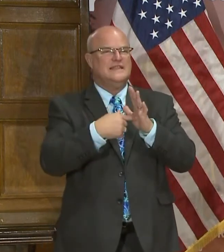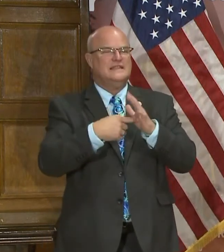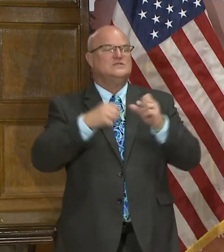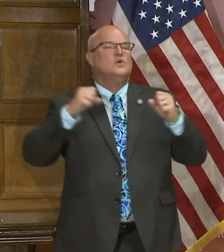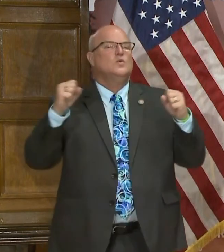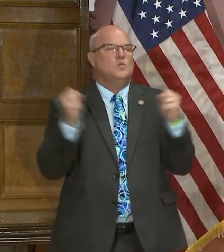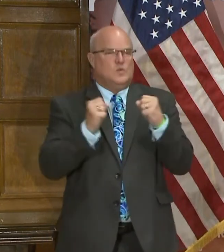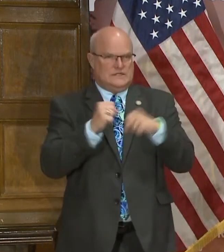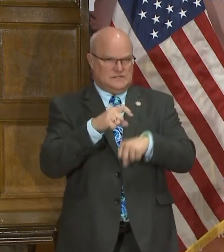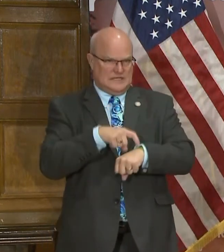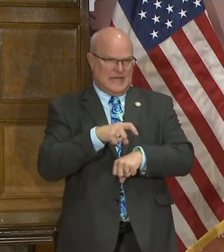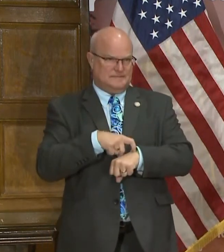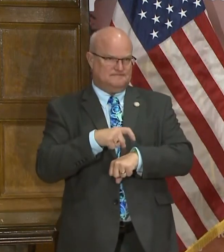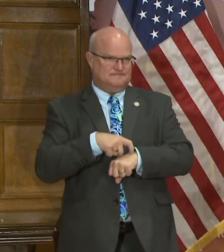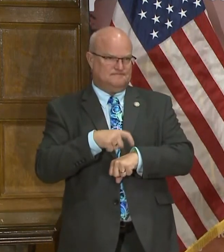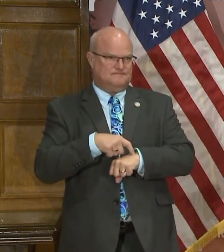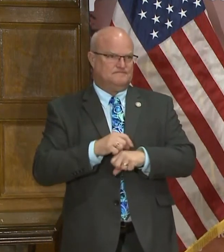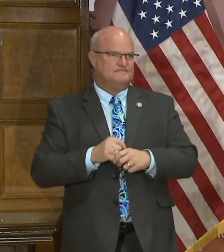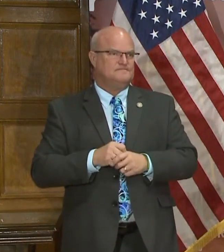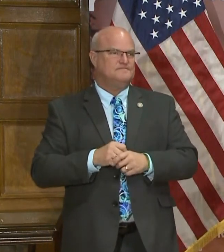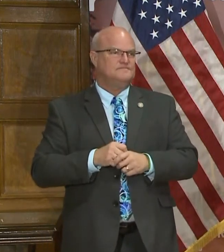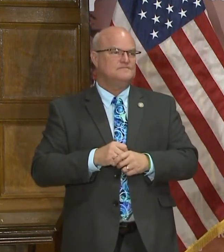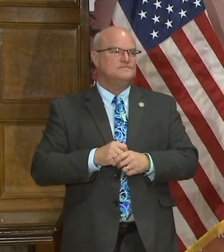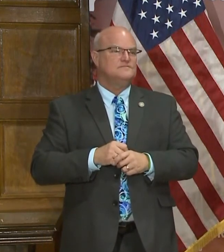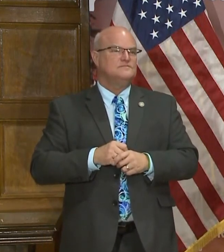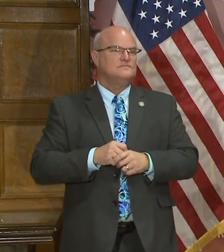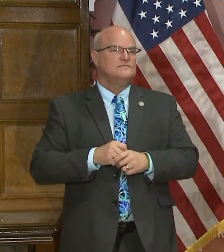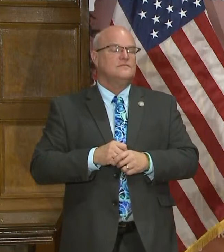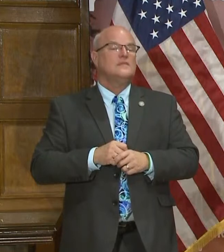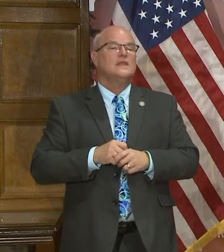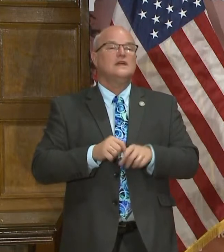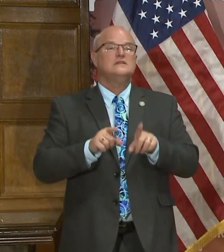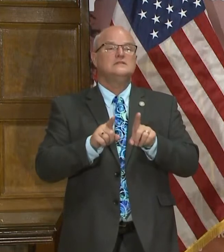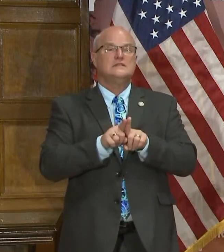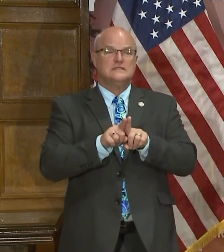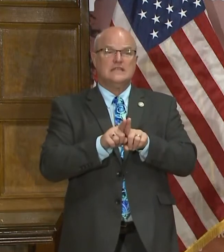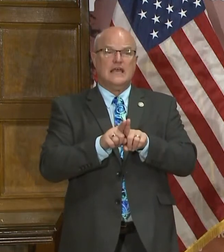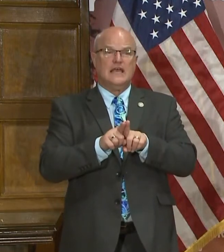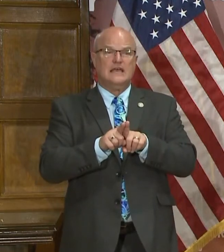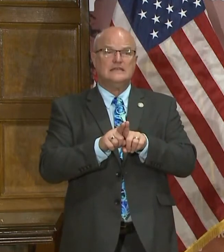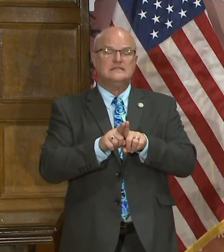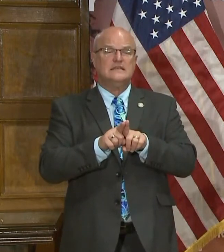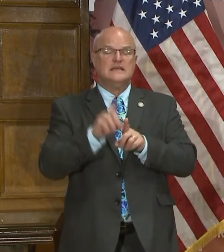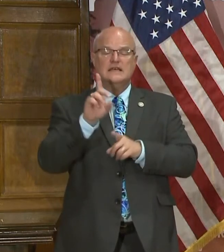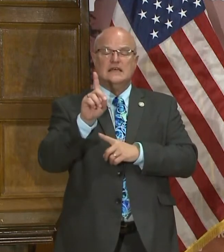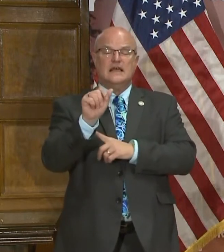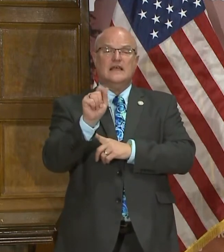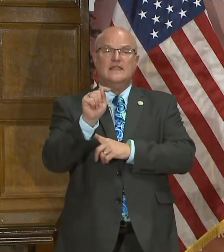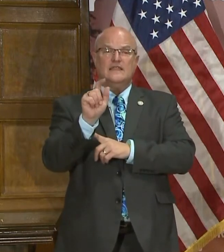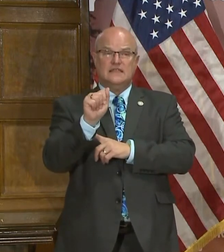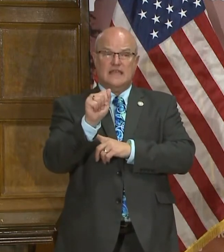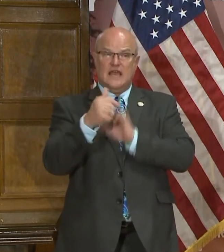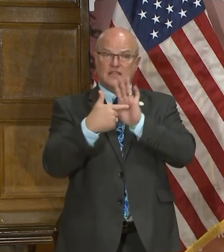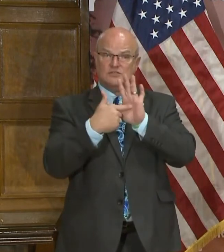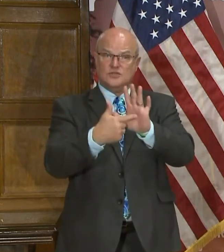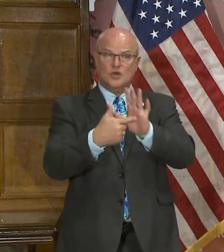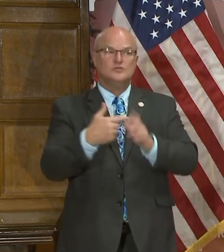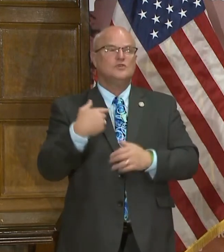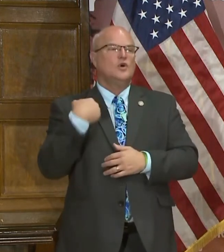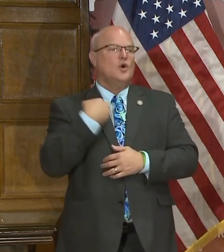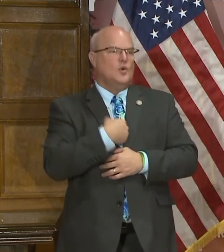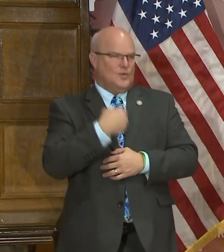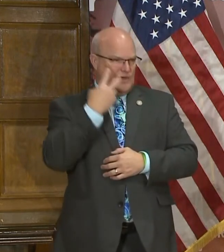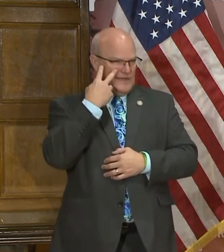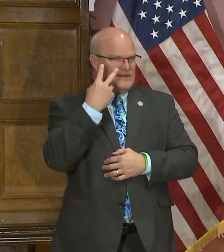winter season. Just as the graphs and the data show, we are